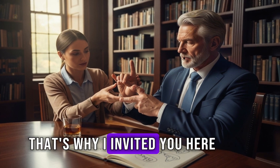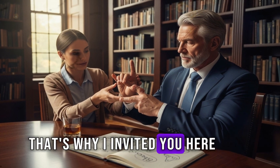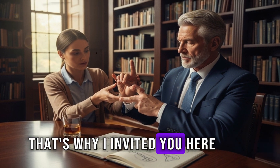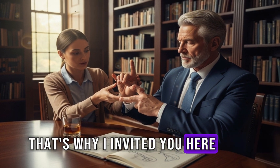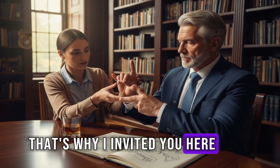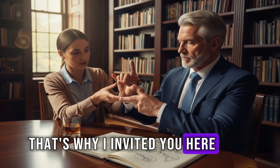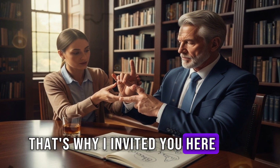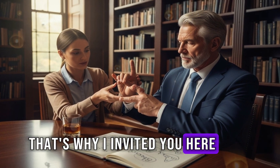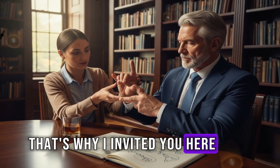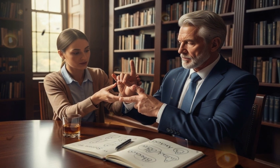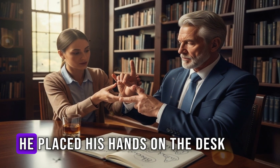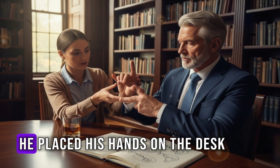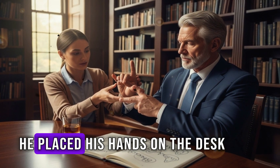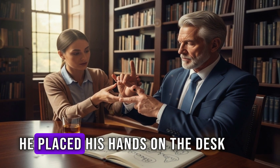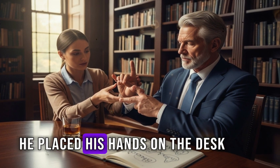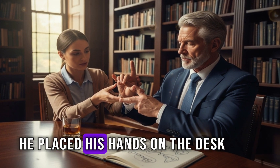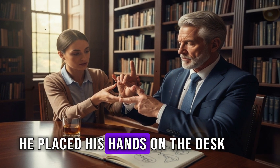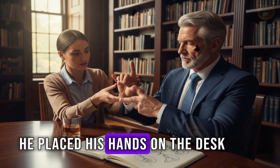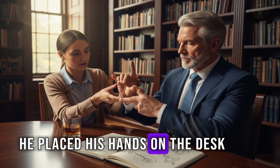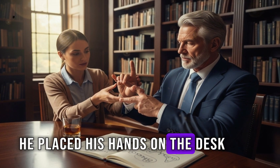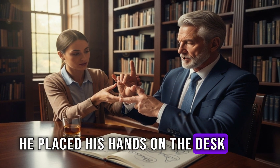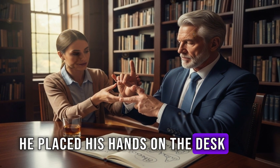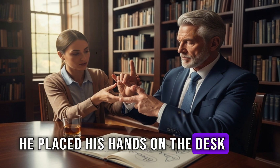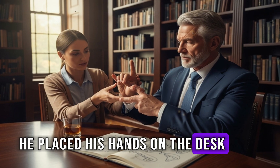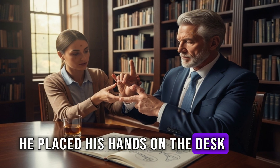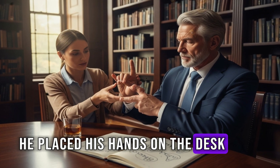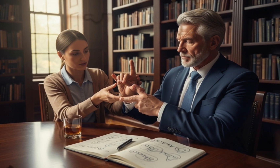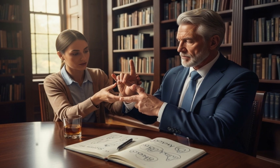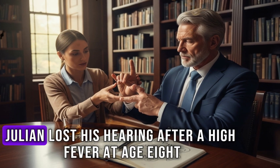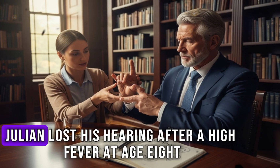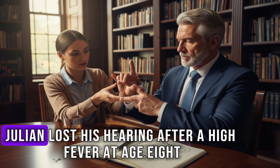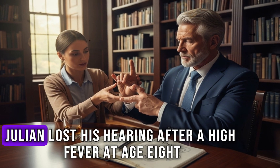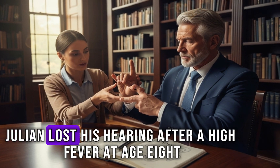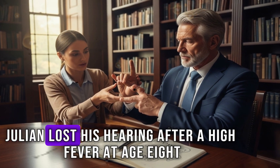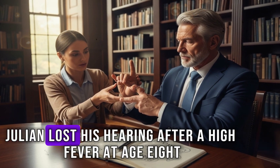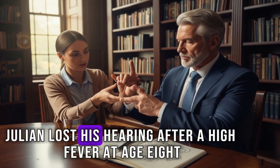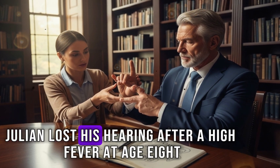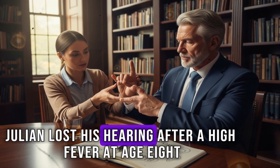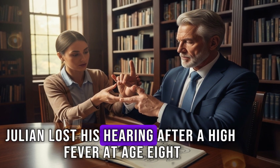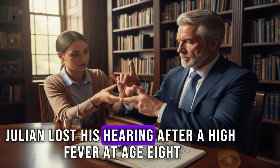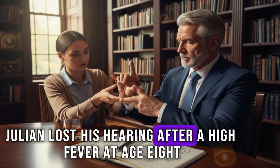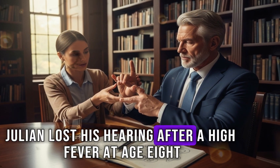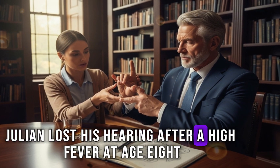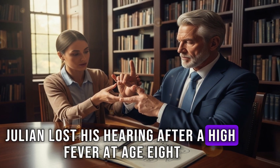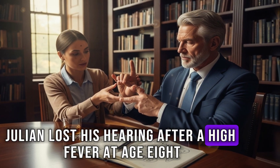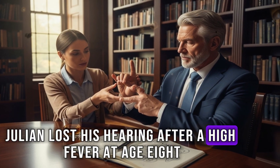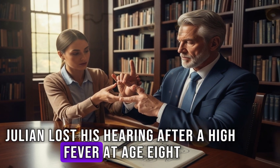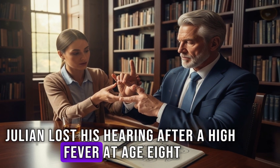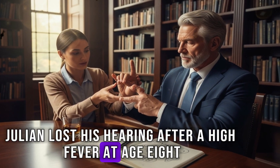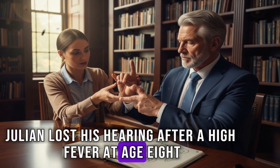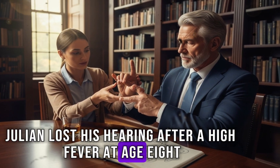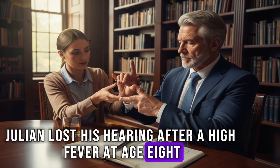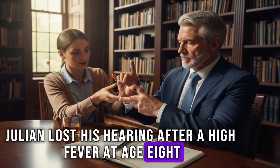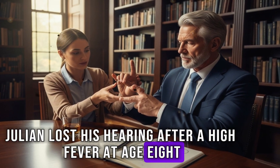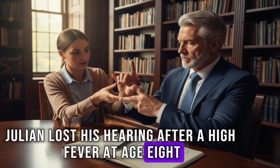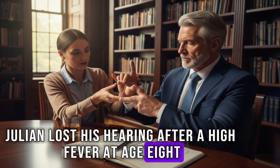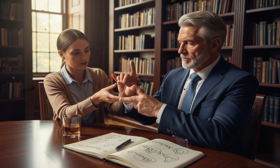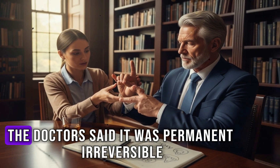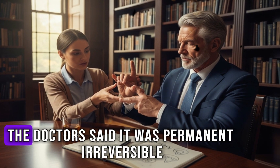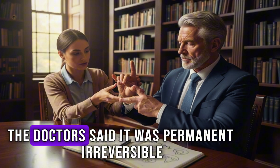you here." He placed his hands on the desk. Julian lost his hearing after a high fever at age 8. The